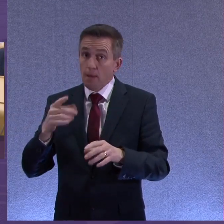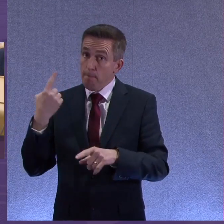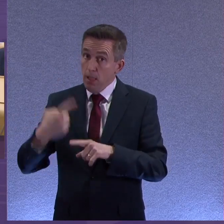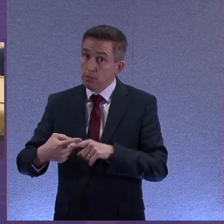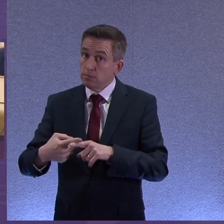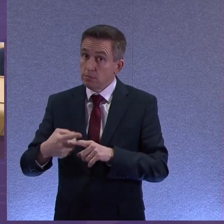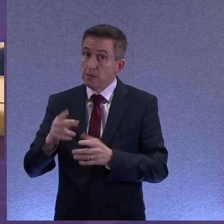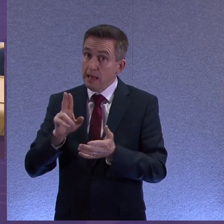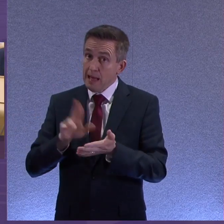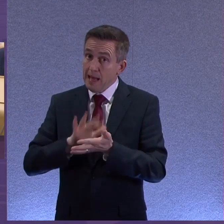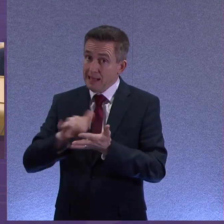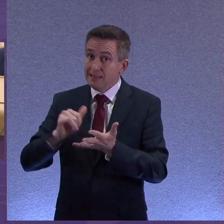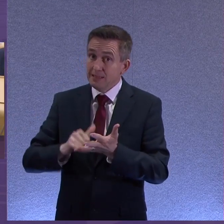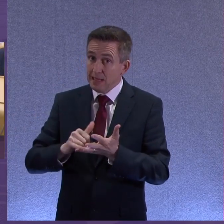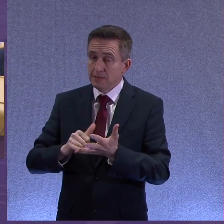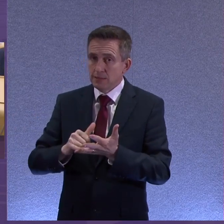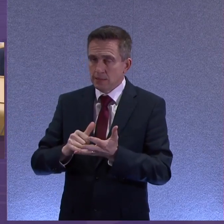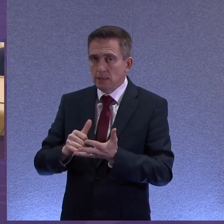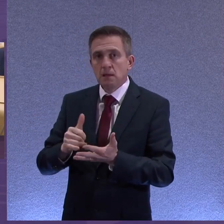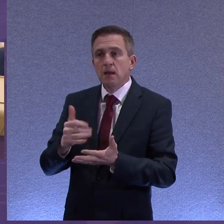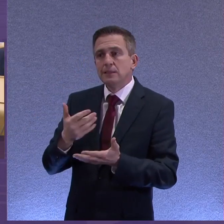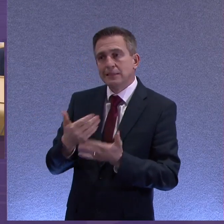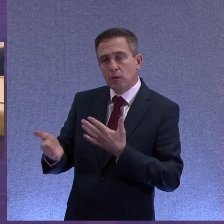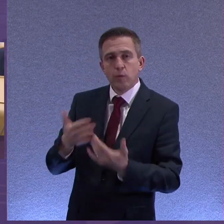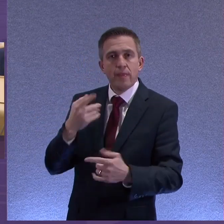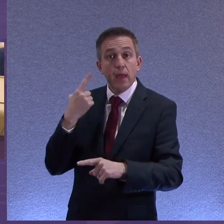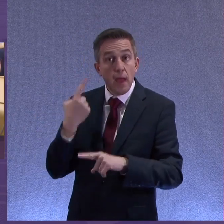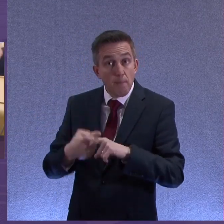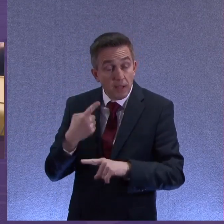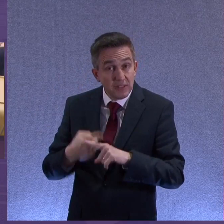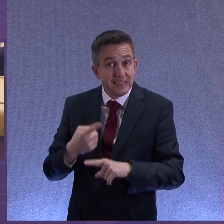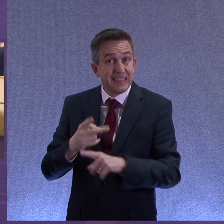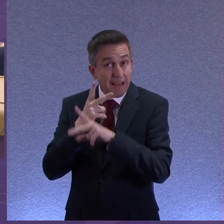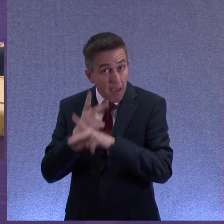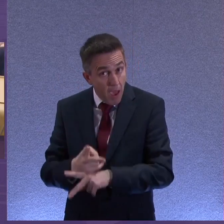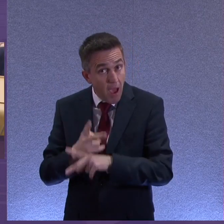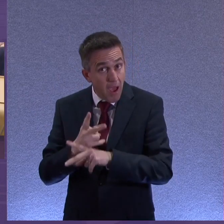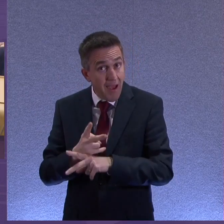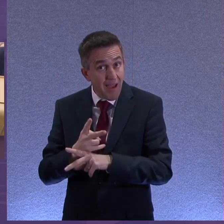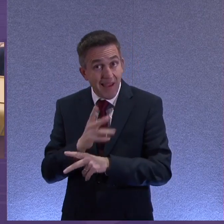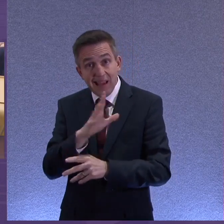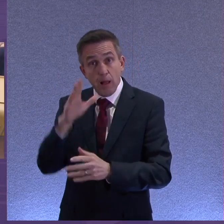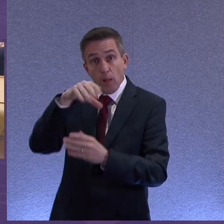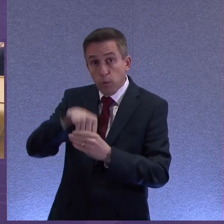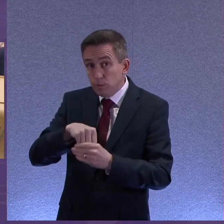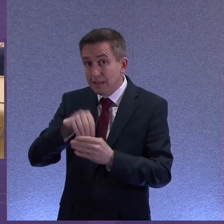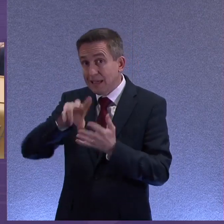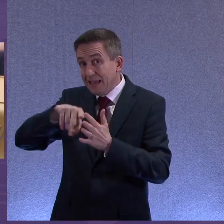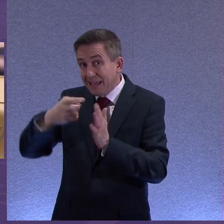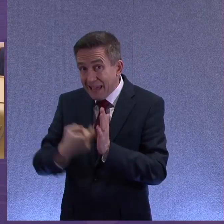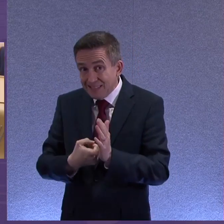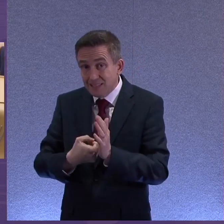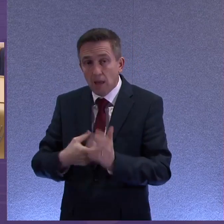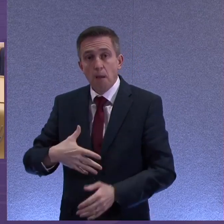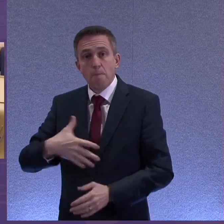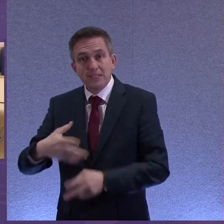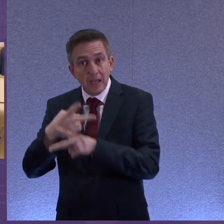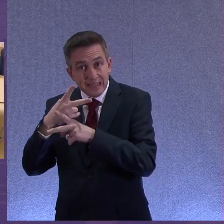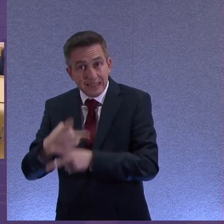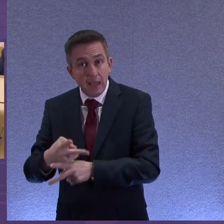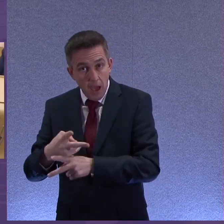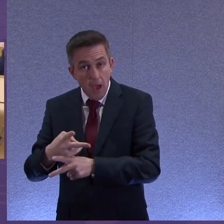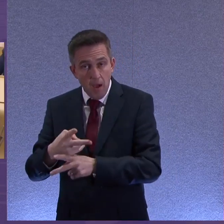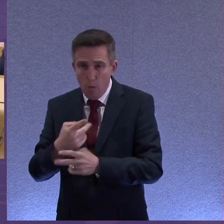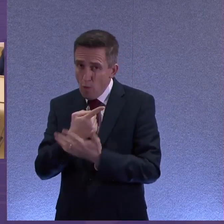treat patients in terms of emergency, urgent care, and that includes cancer and maternity care. So, and